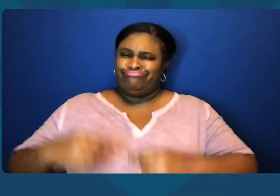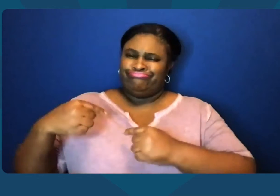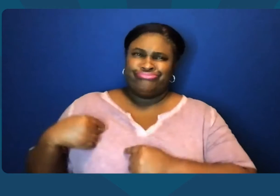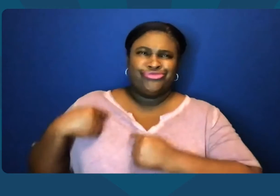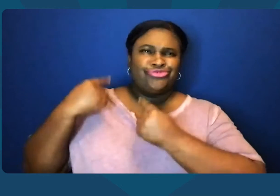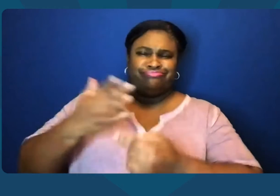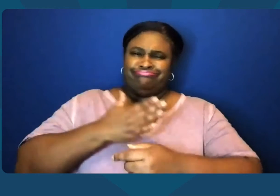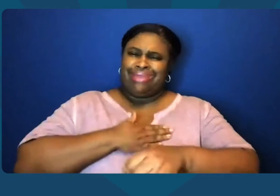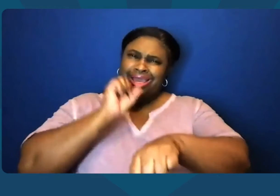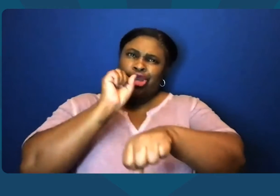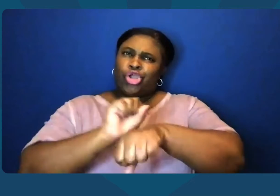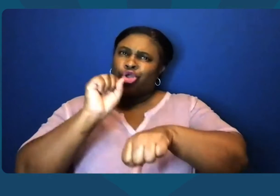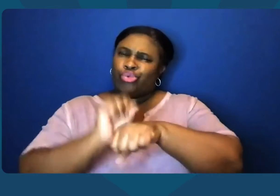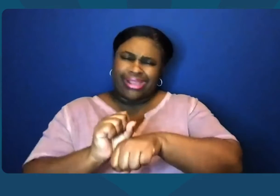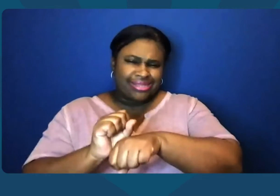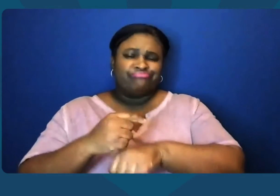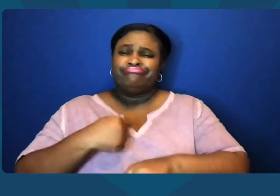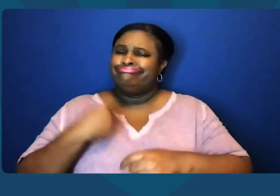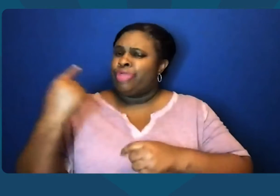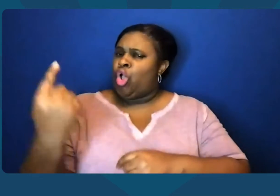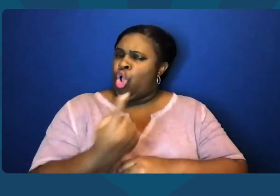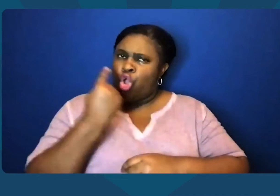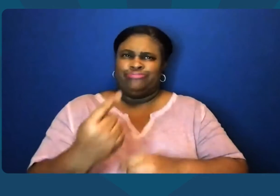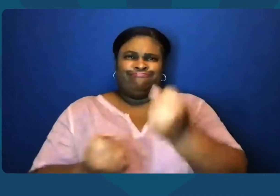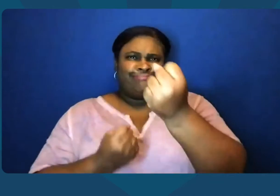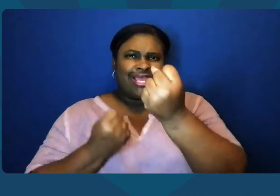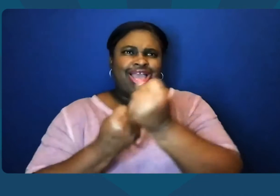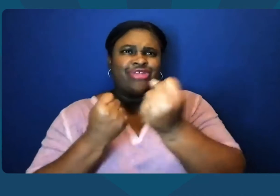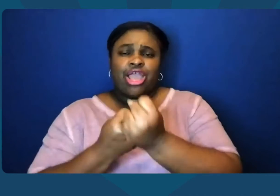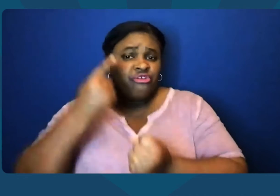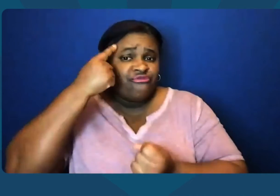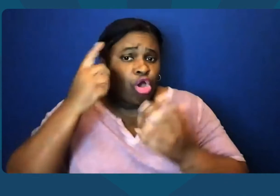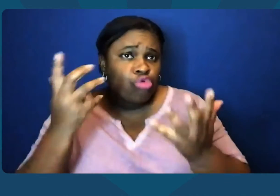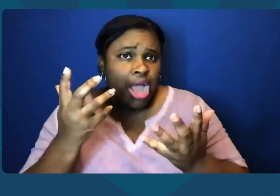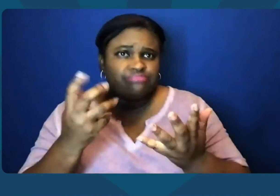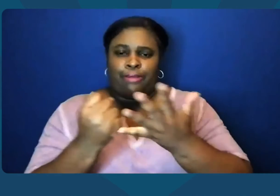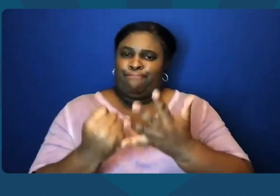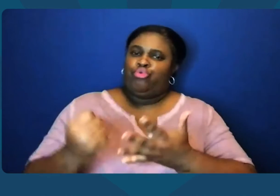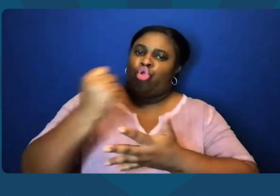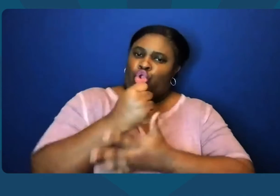Throughout my career, I have advocated for and prioritized students.